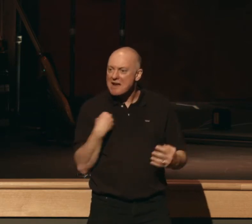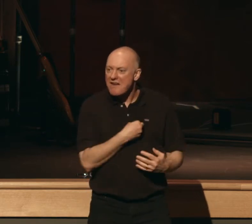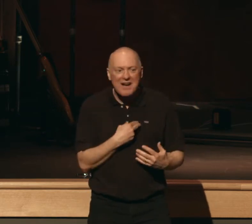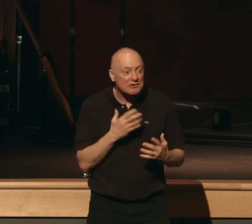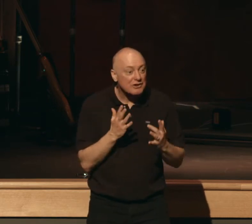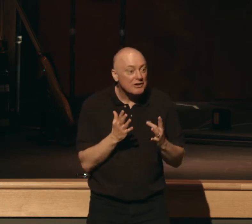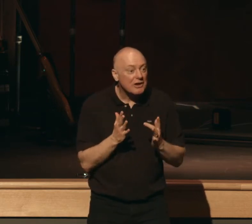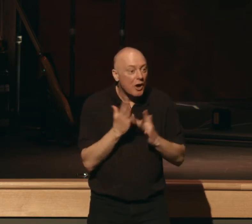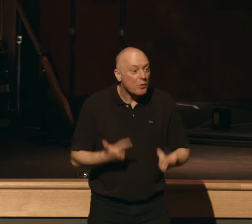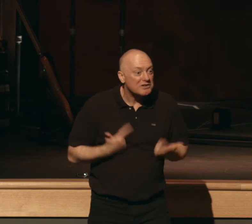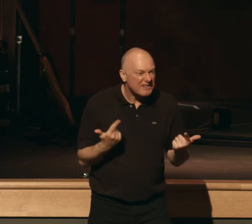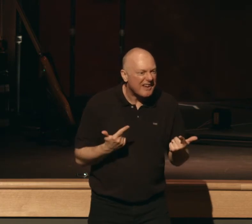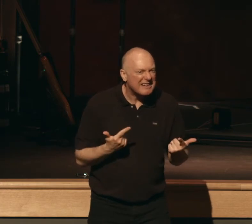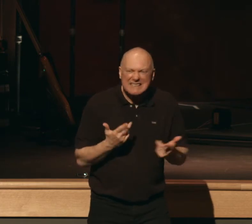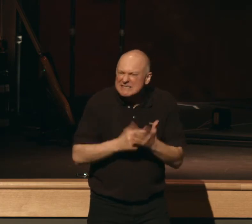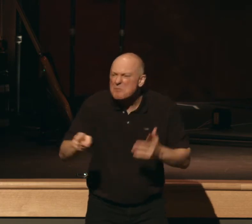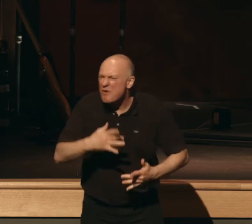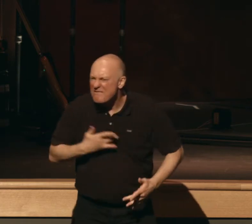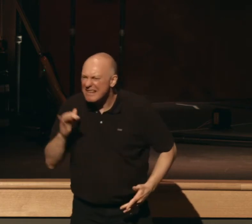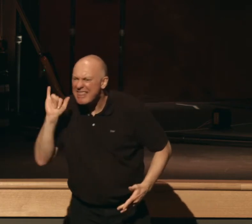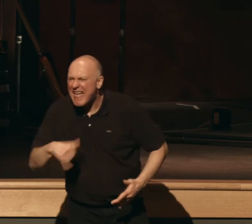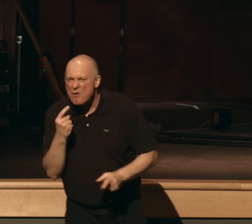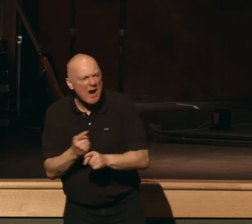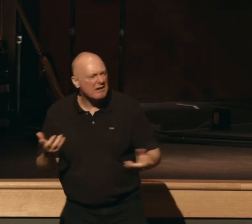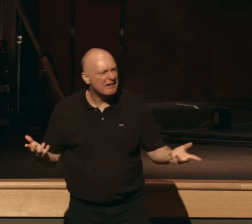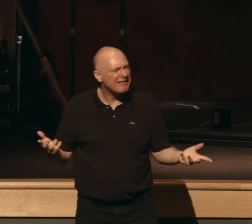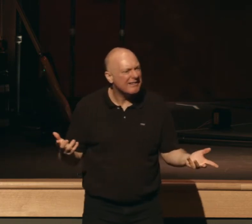our Christian lives kind of feel like that.